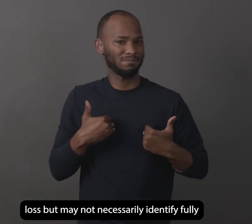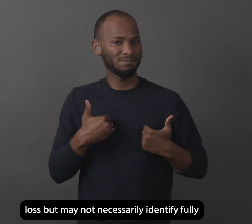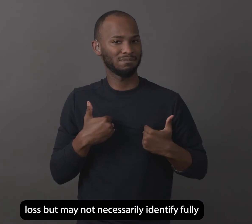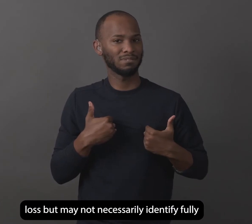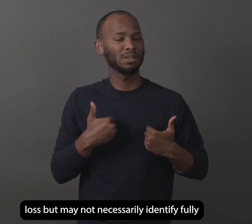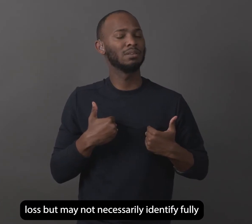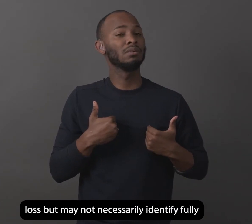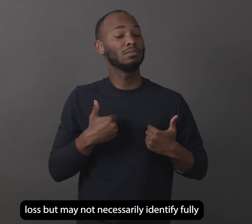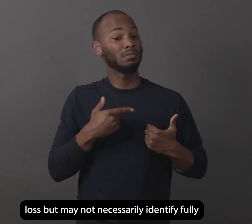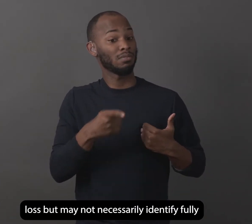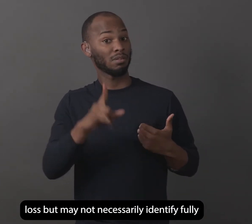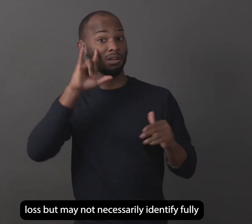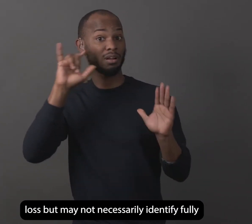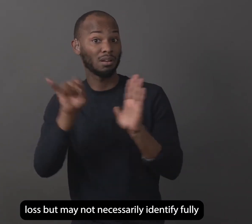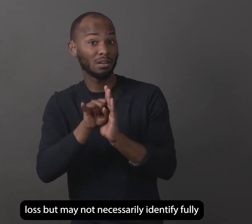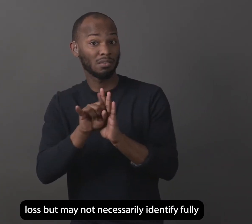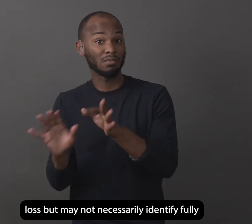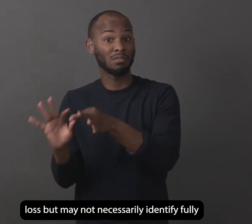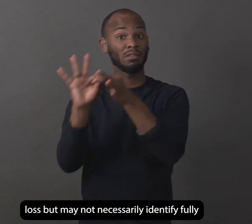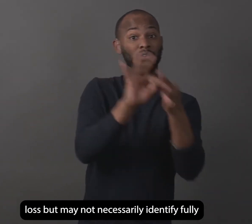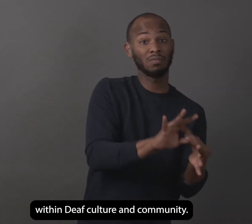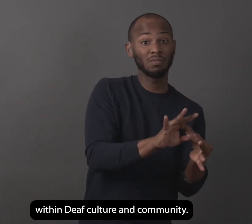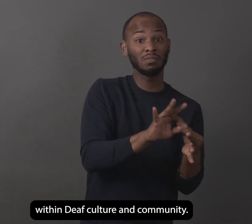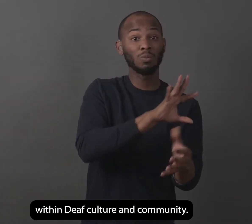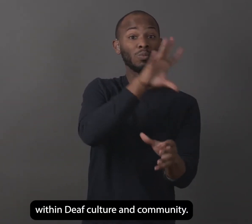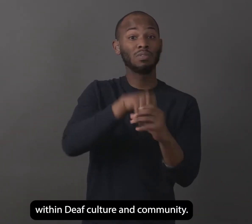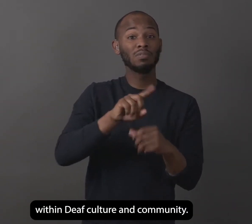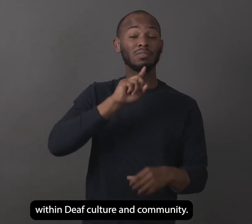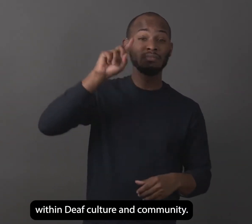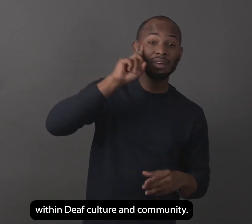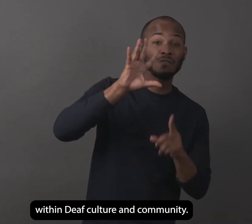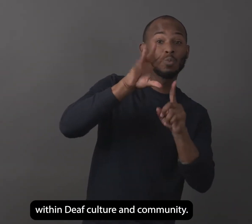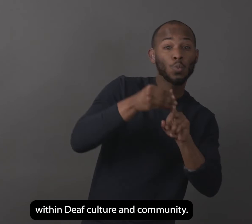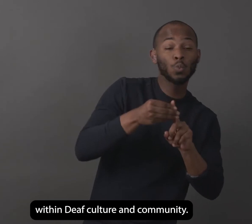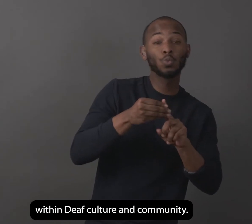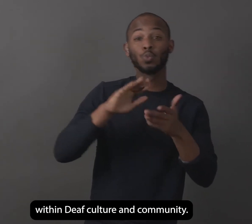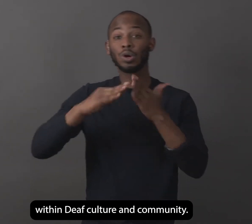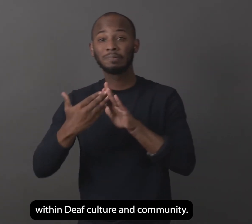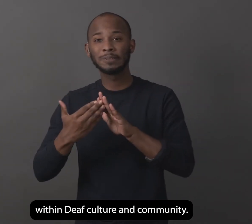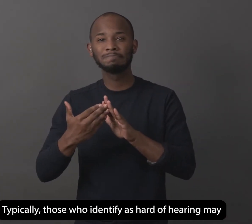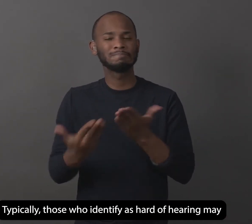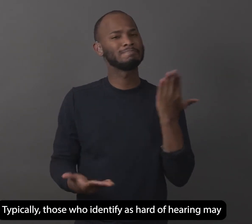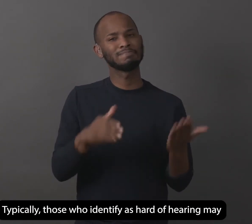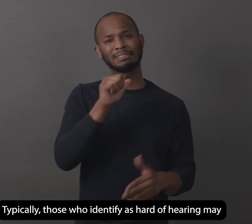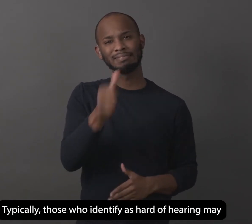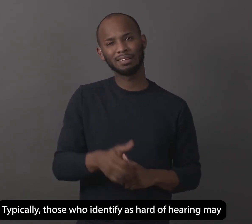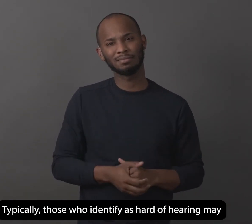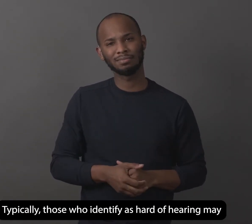but may not necessarily identify fully within deaf culture and community. Typically, those